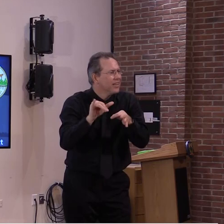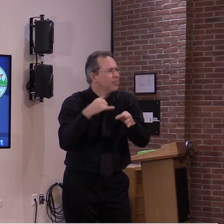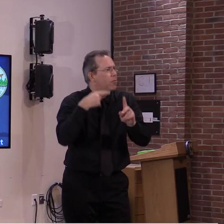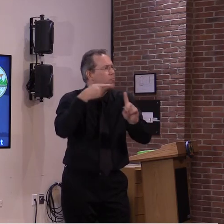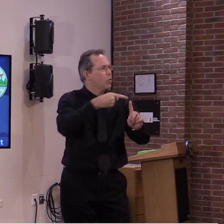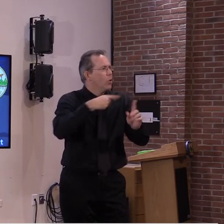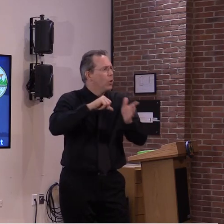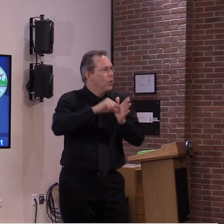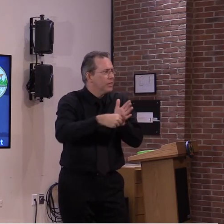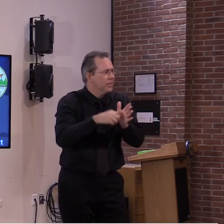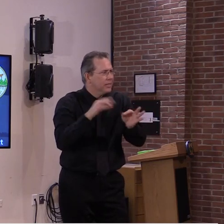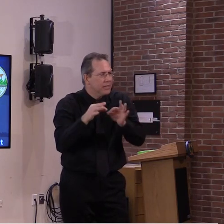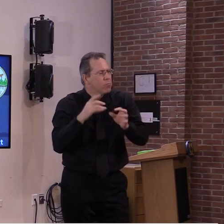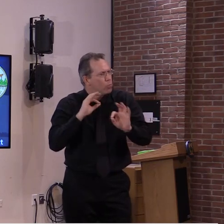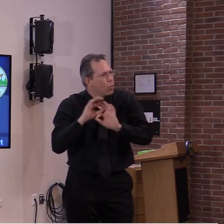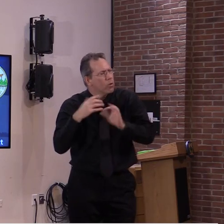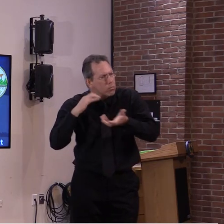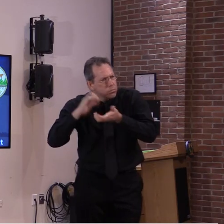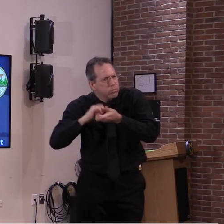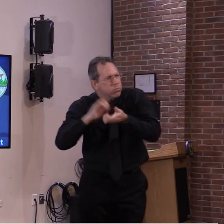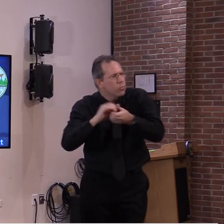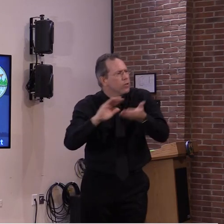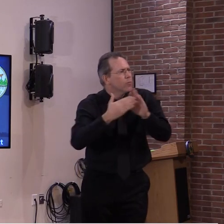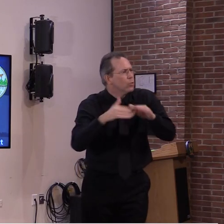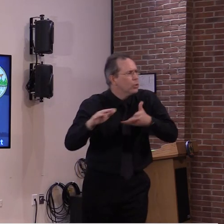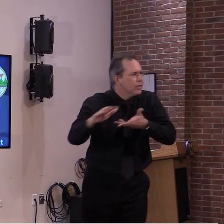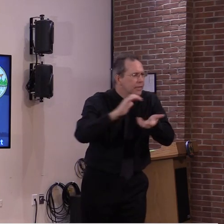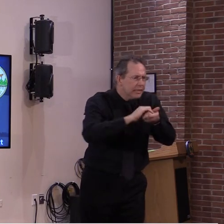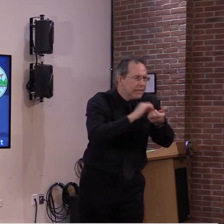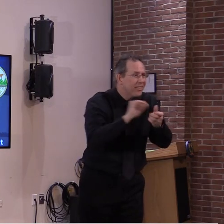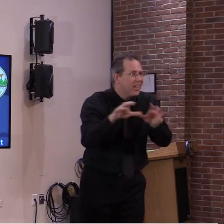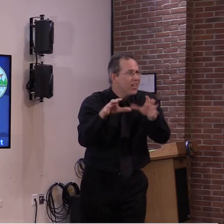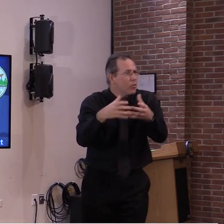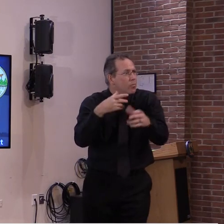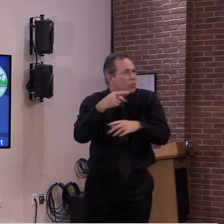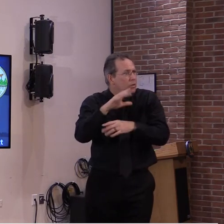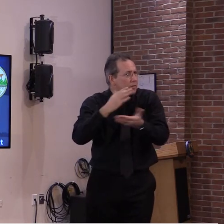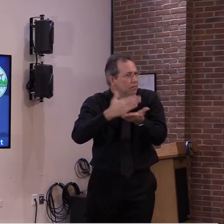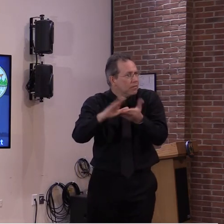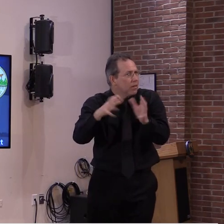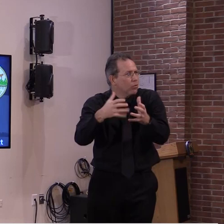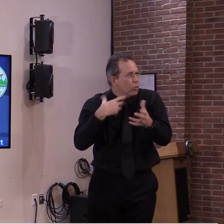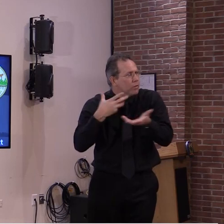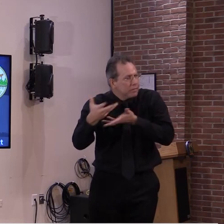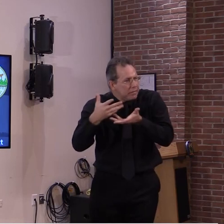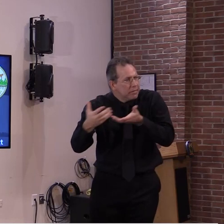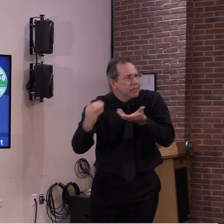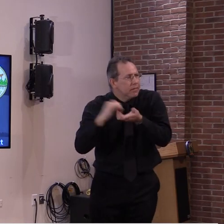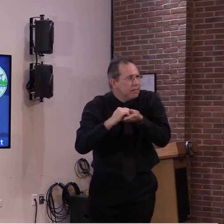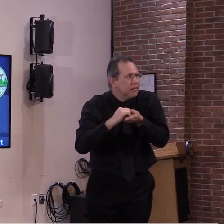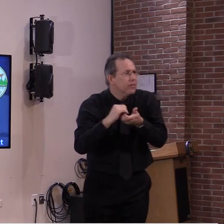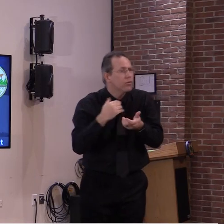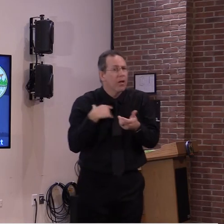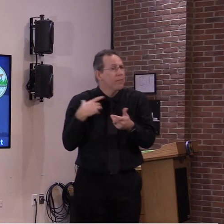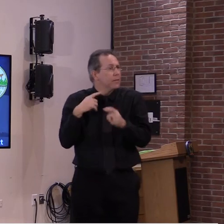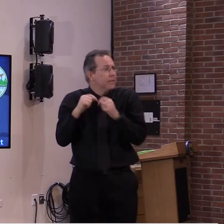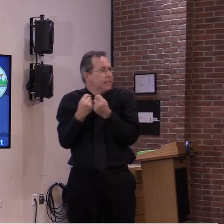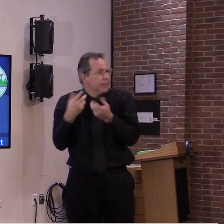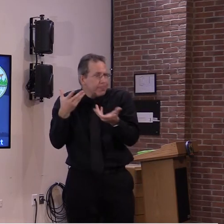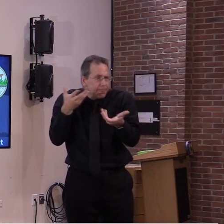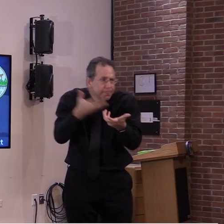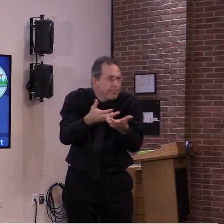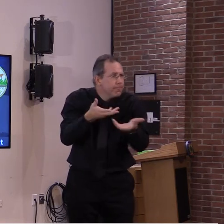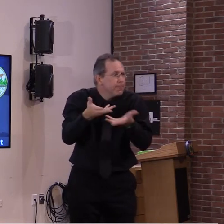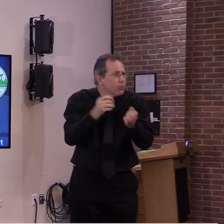advisory group. We'll be working with our health equity team as part of the health department. We'll be working with the governor's appointee